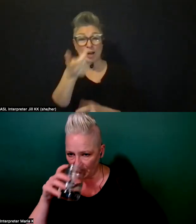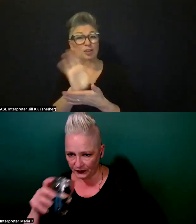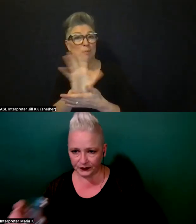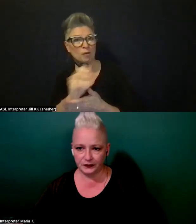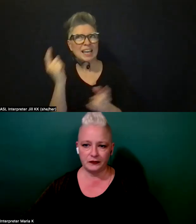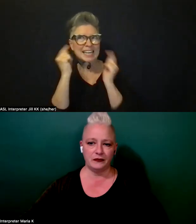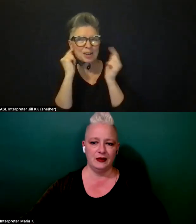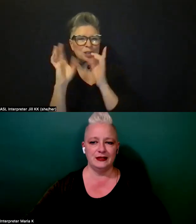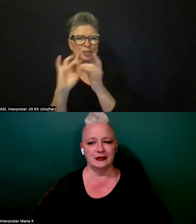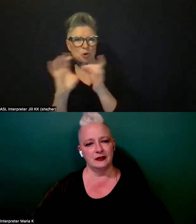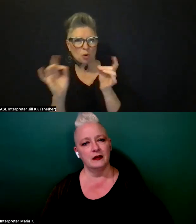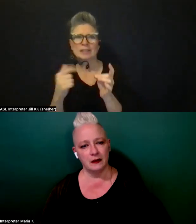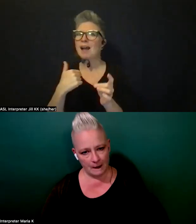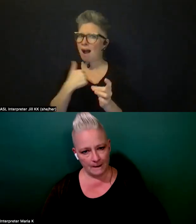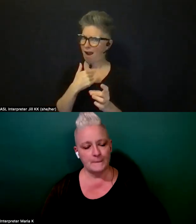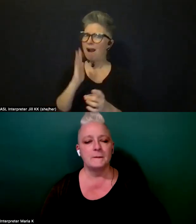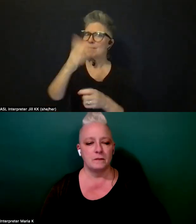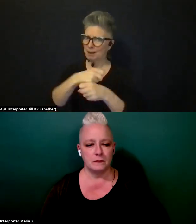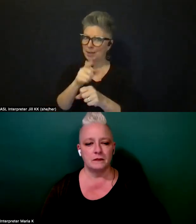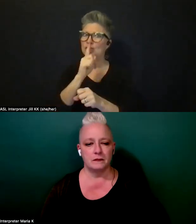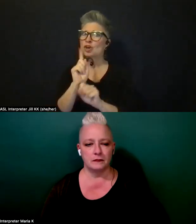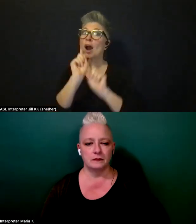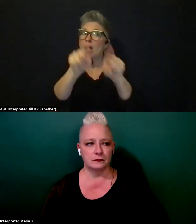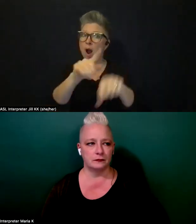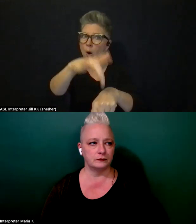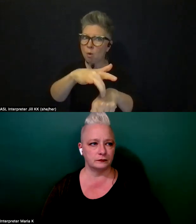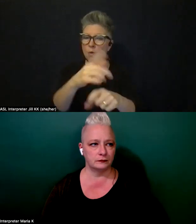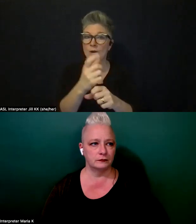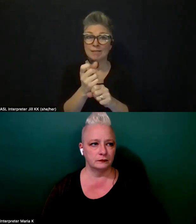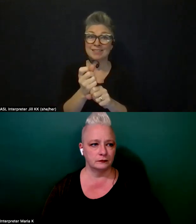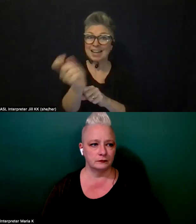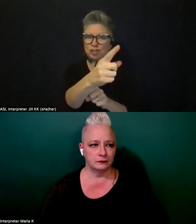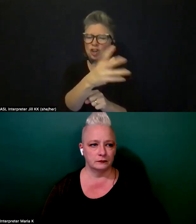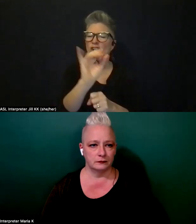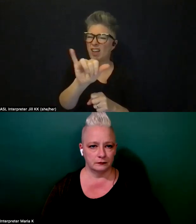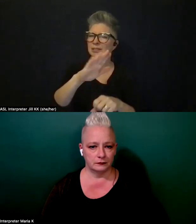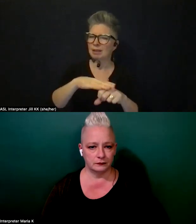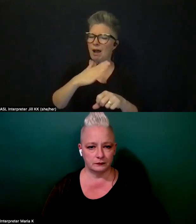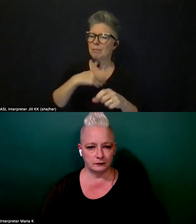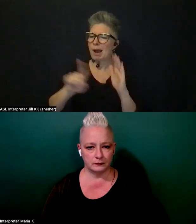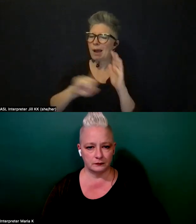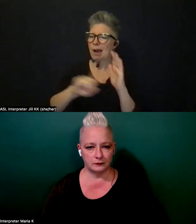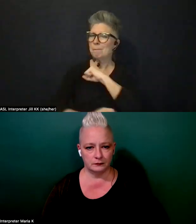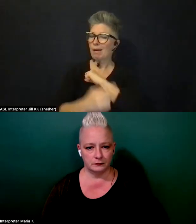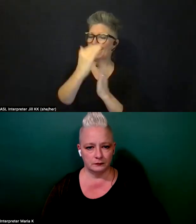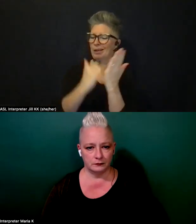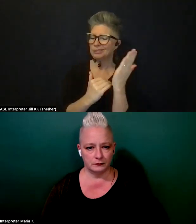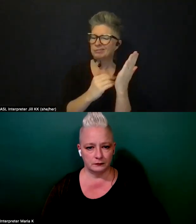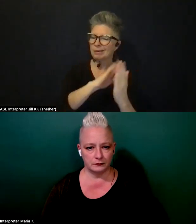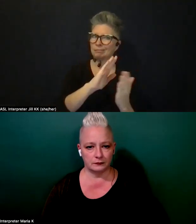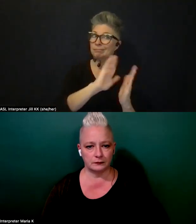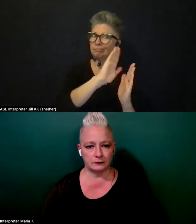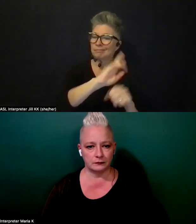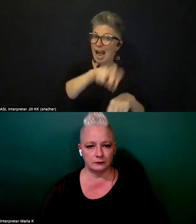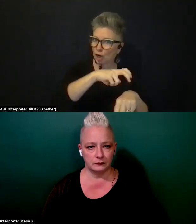gonna make sure I go there next year. And of course, on my bucket list to go to Ireland because I like